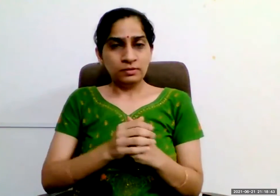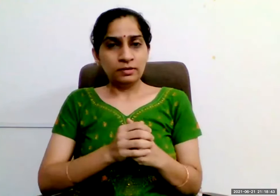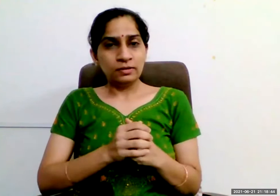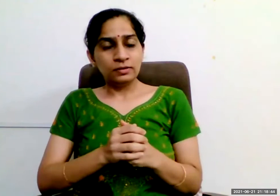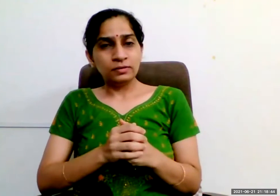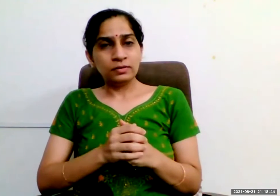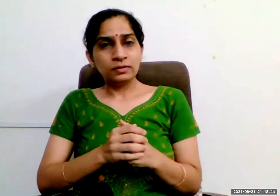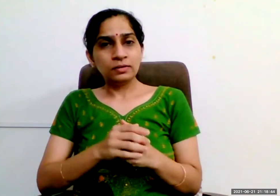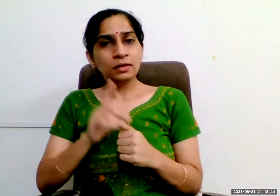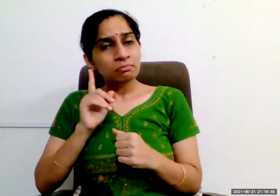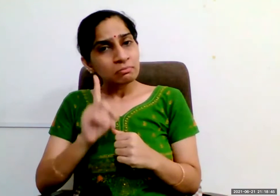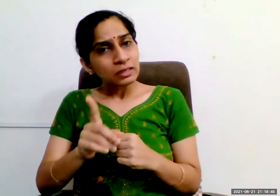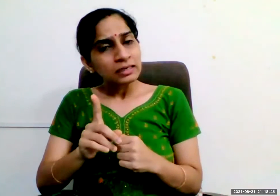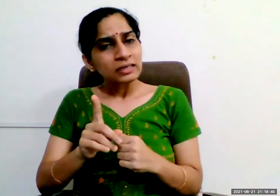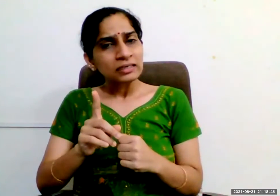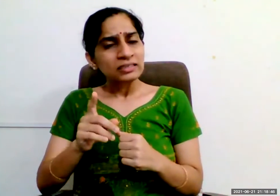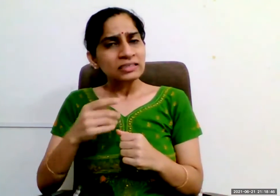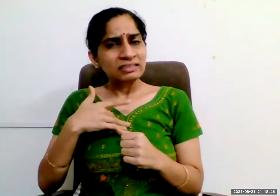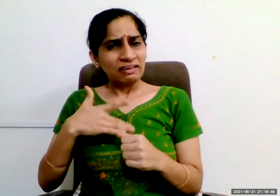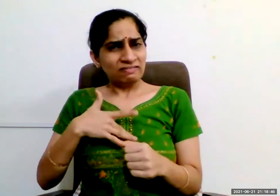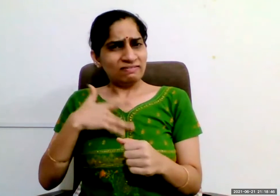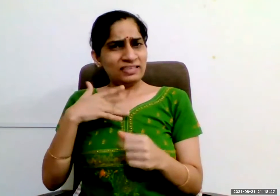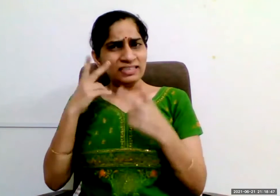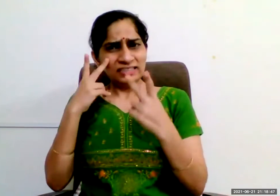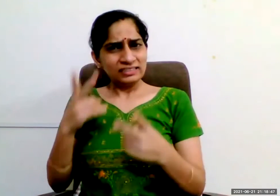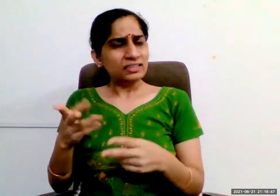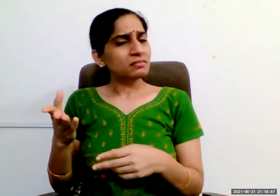yet I think they behave, I think, worse than animals.